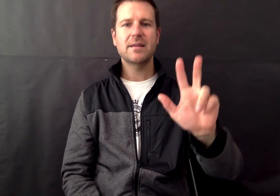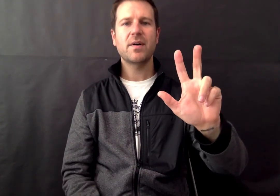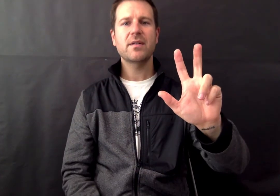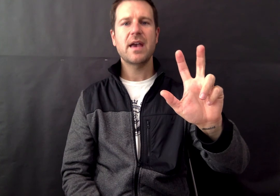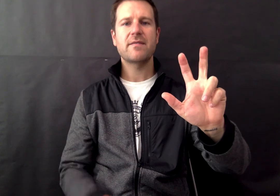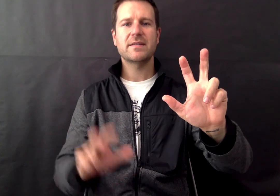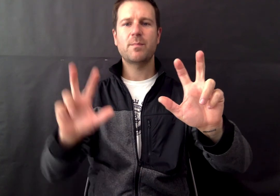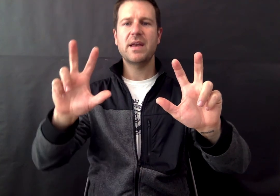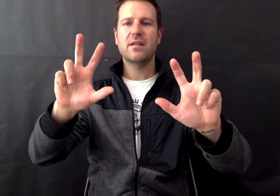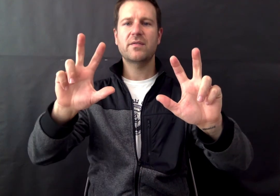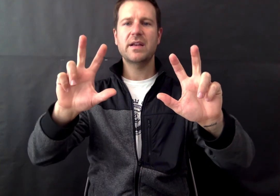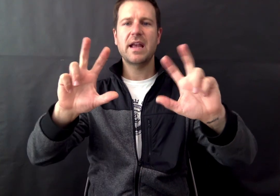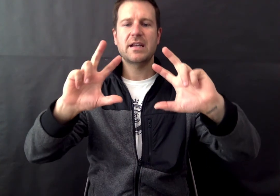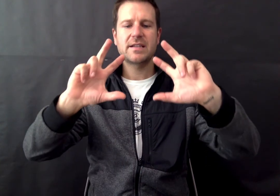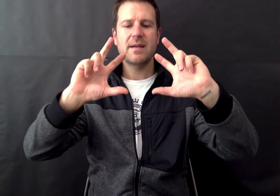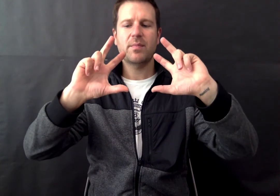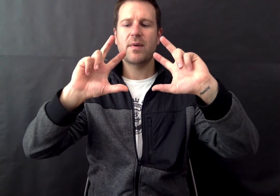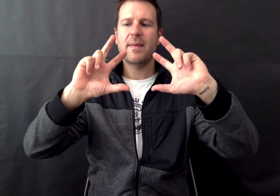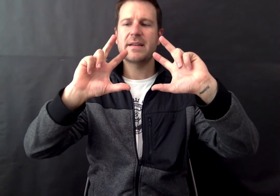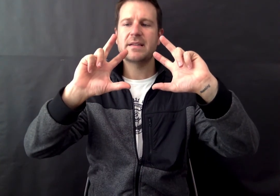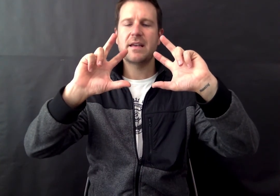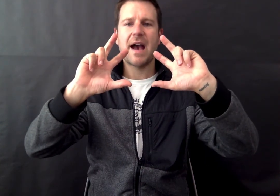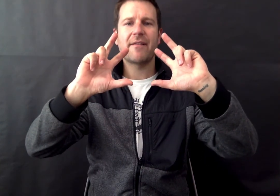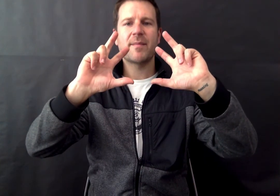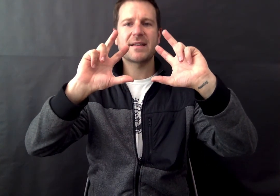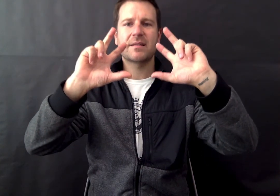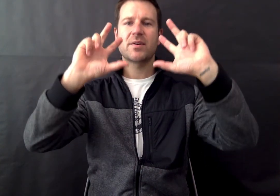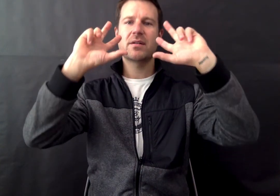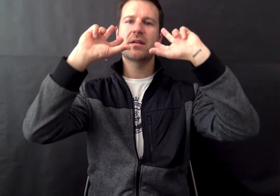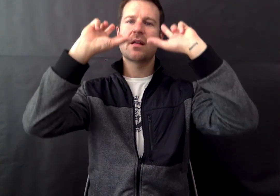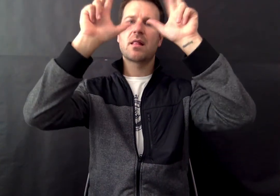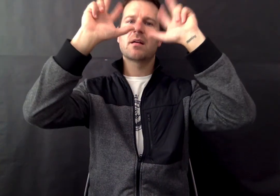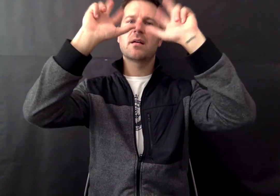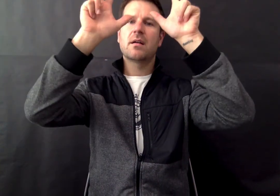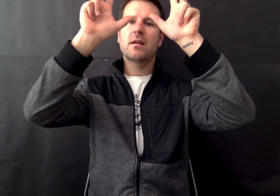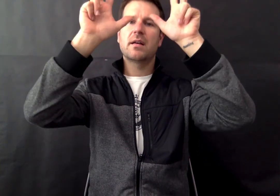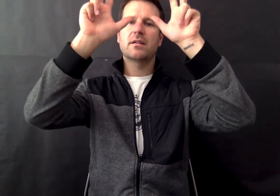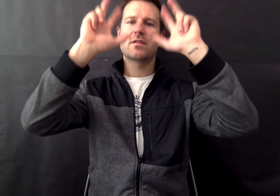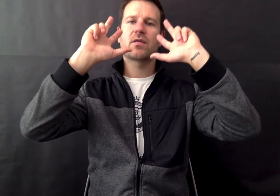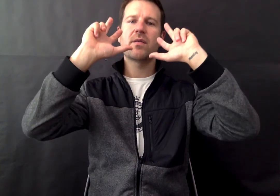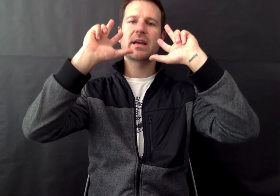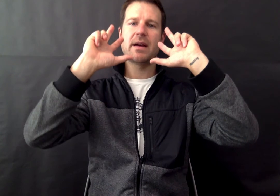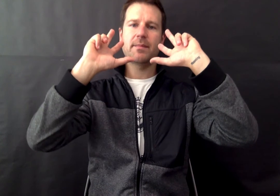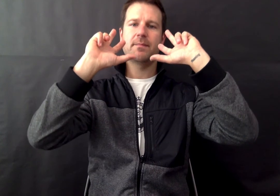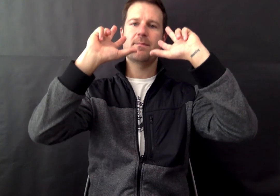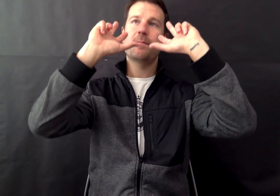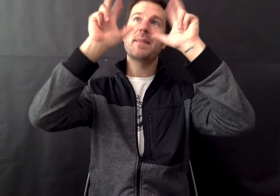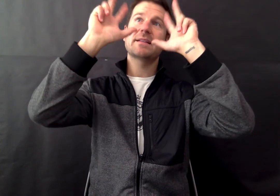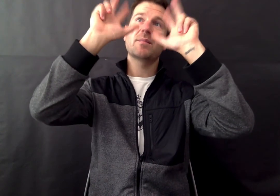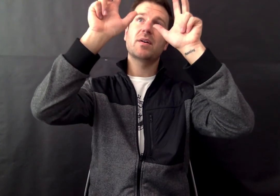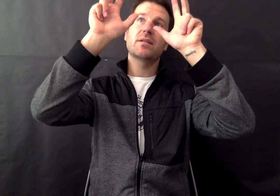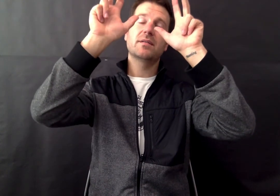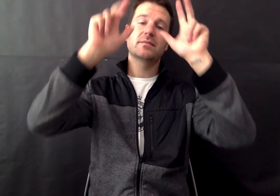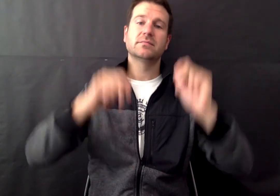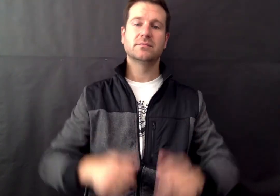Basketball, you have this bent 3 hand shape. Imagine that you have a basketball and you're throwing it up. Basketball.